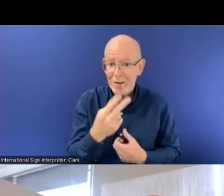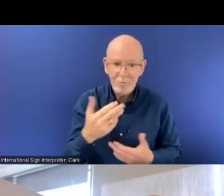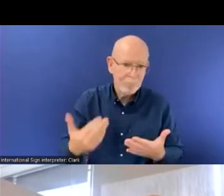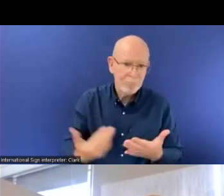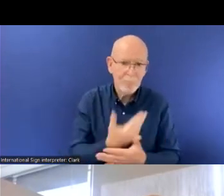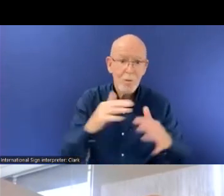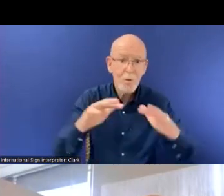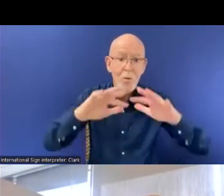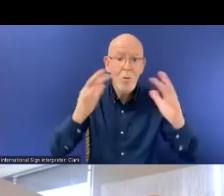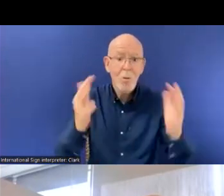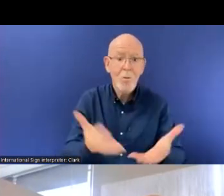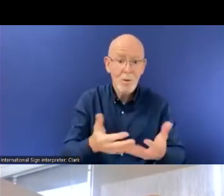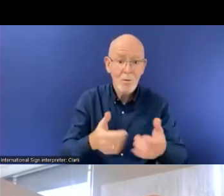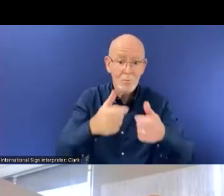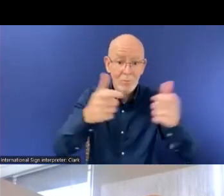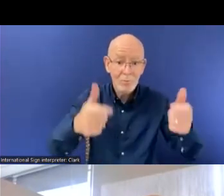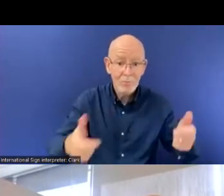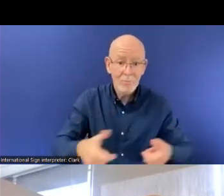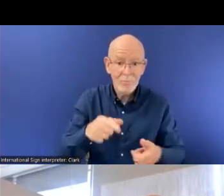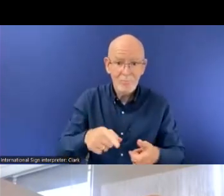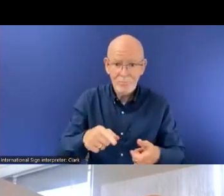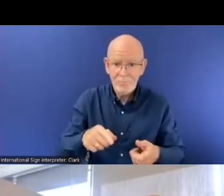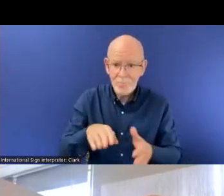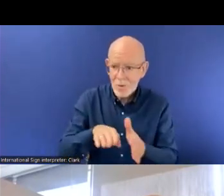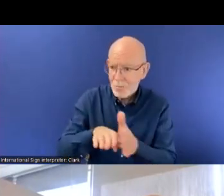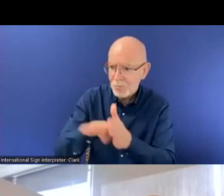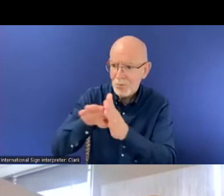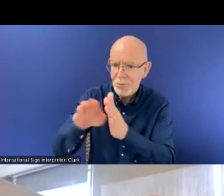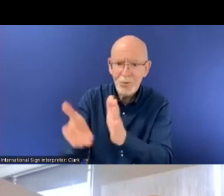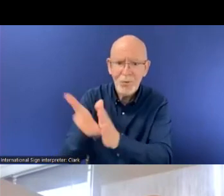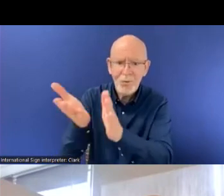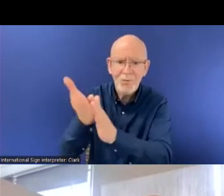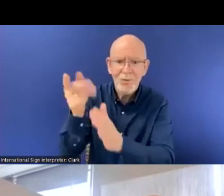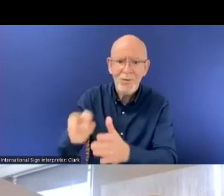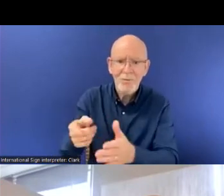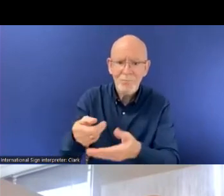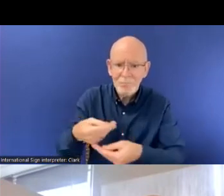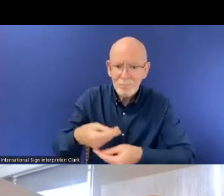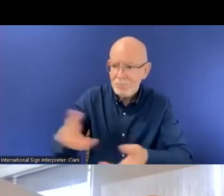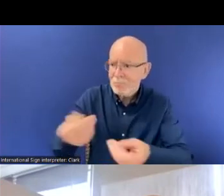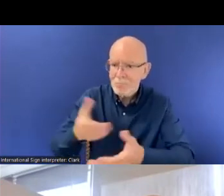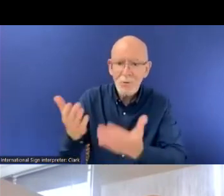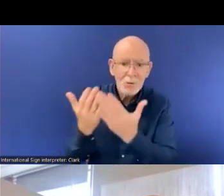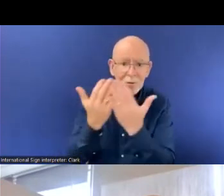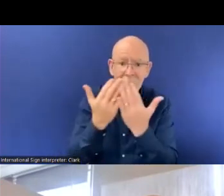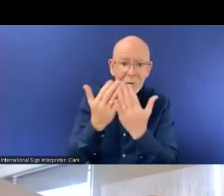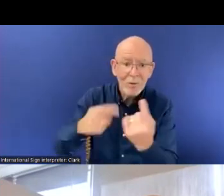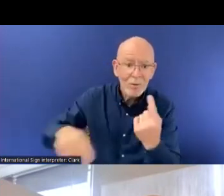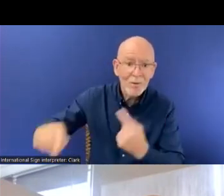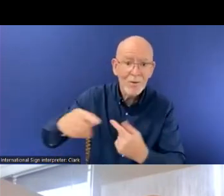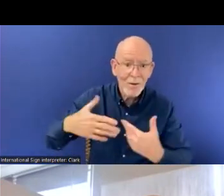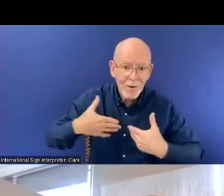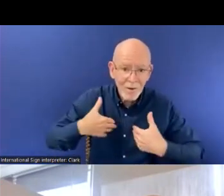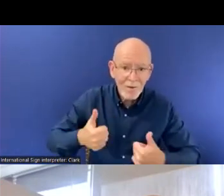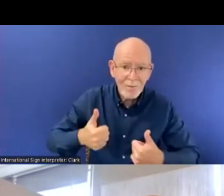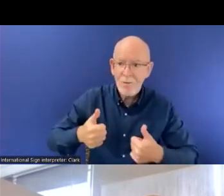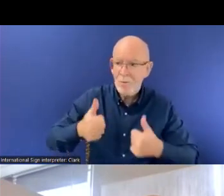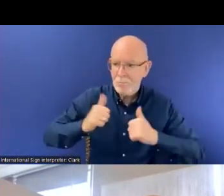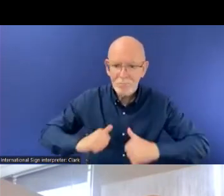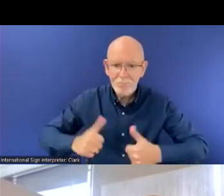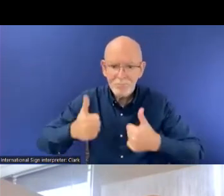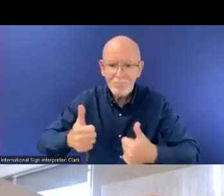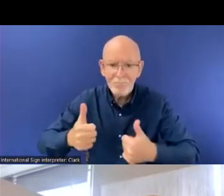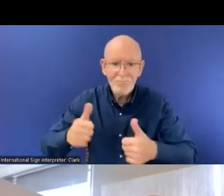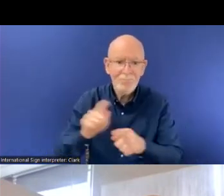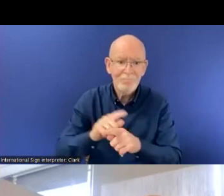only at national level, but also at subnational and local levels. And it focuses on developing, planning, funding,